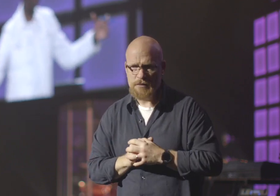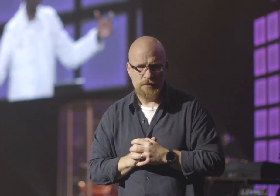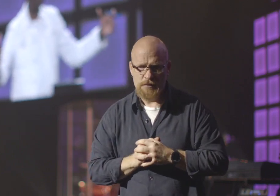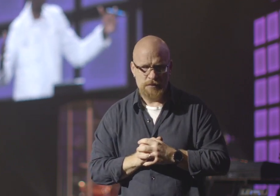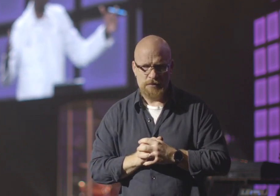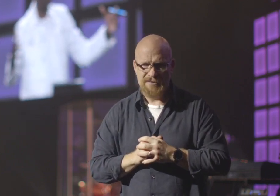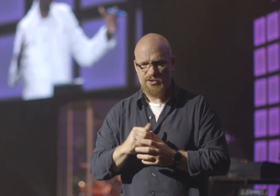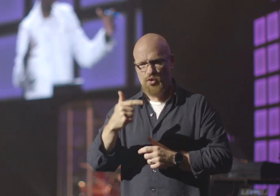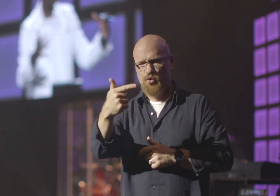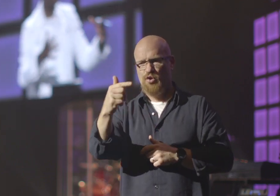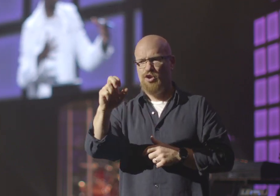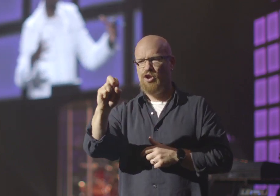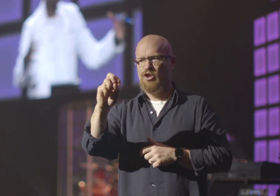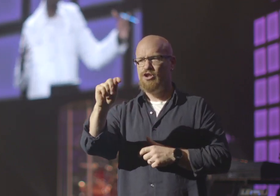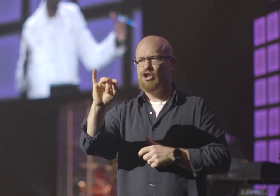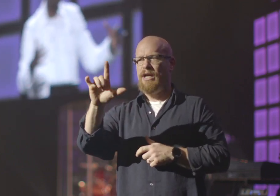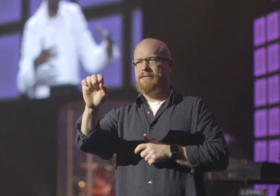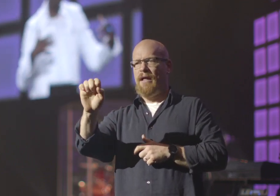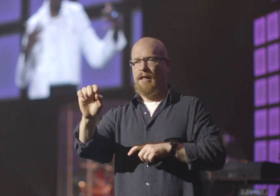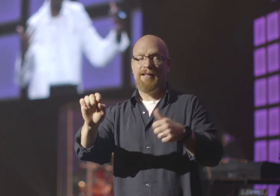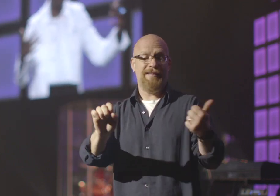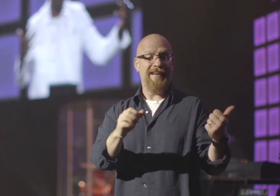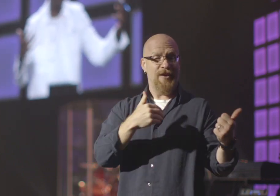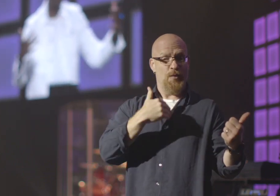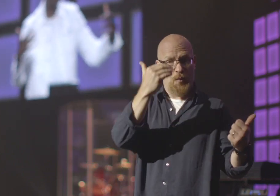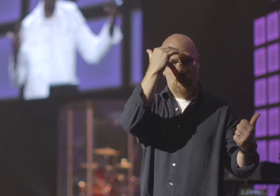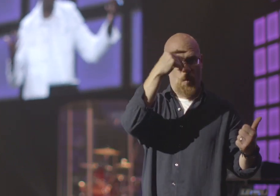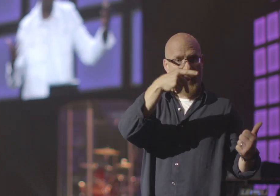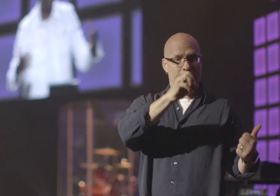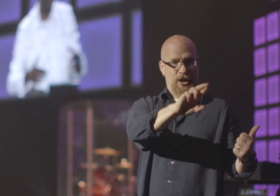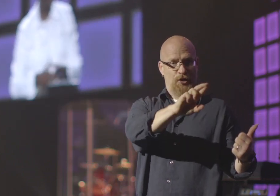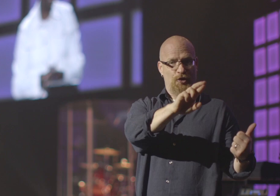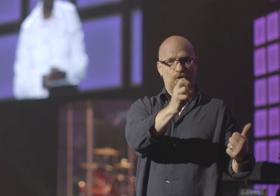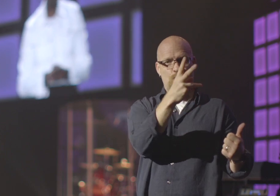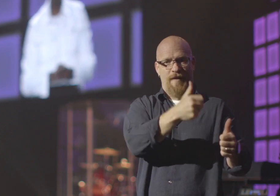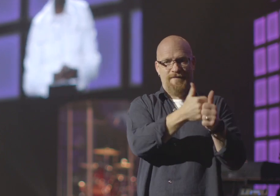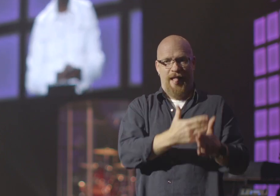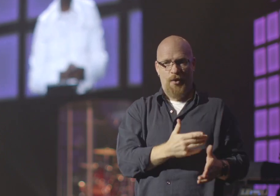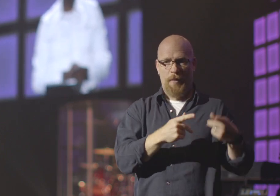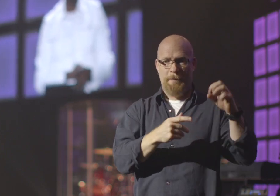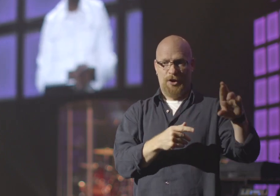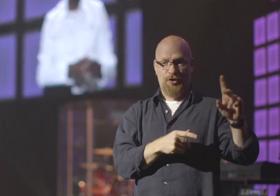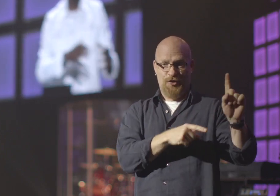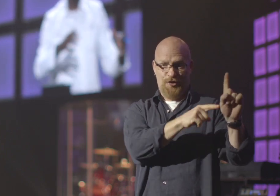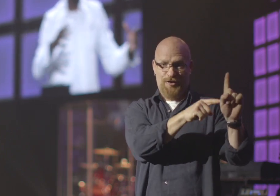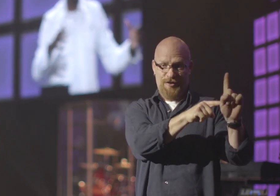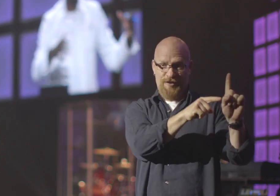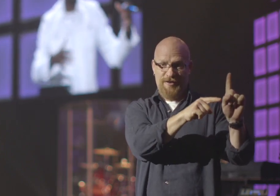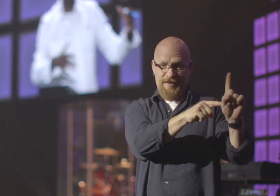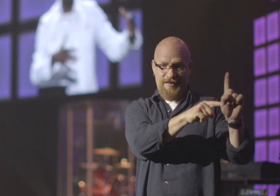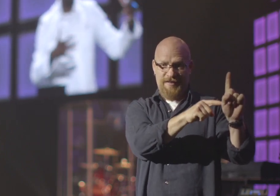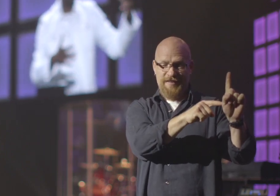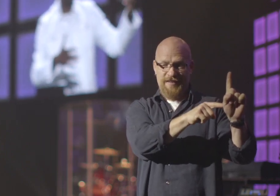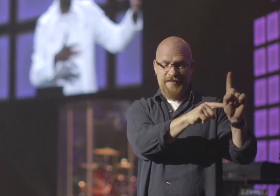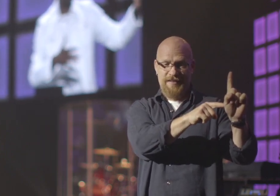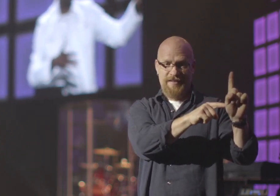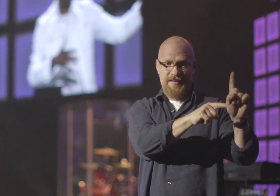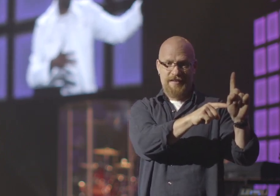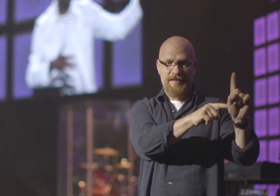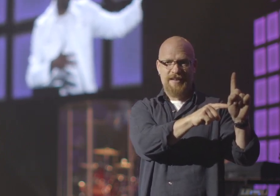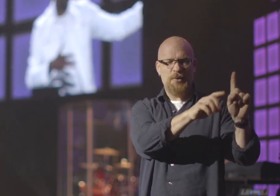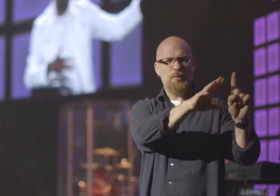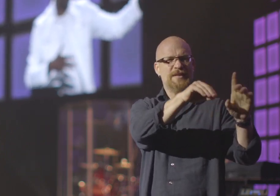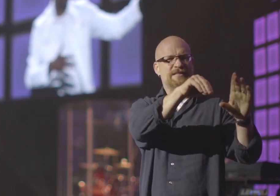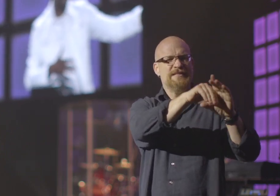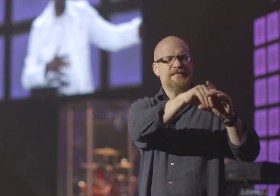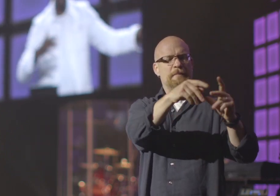have a gentleman by the name of Peter, who was one of the, of course, Christ's disciple. But so Peter was in